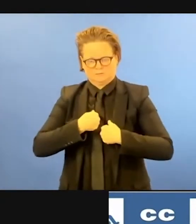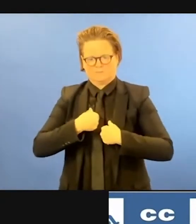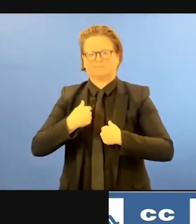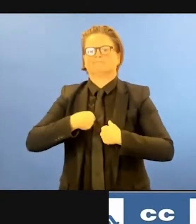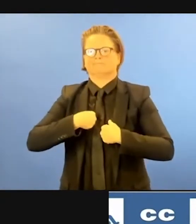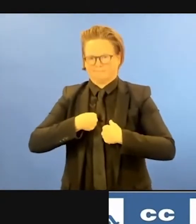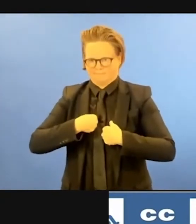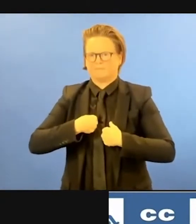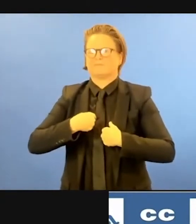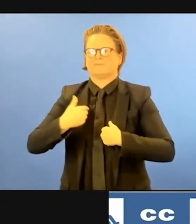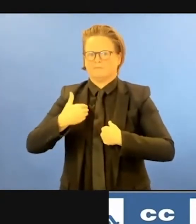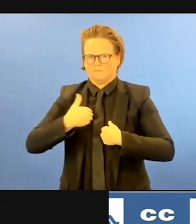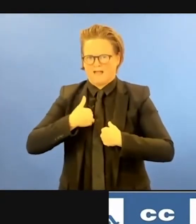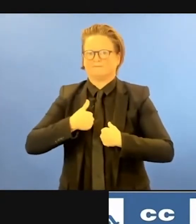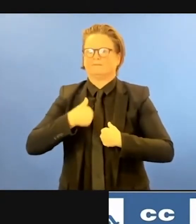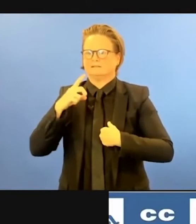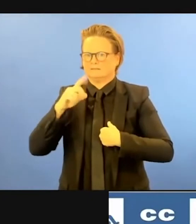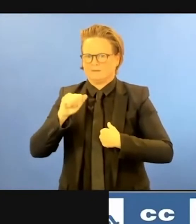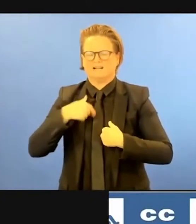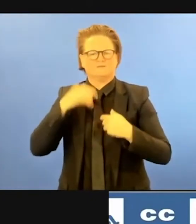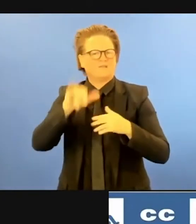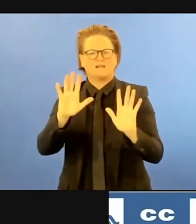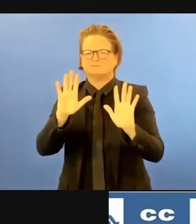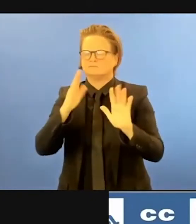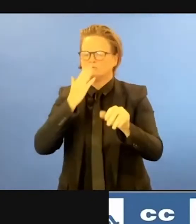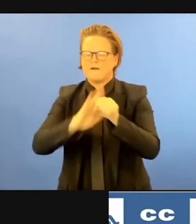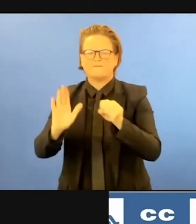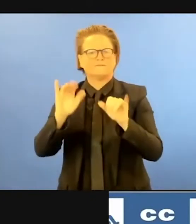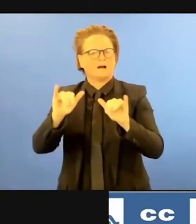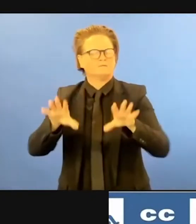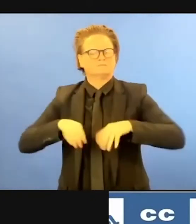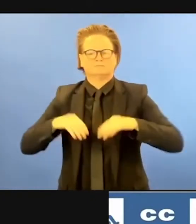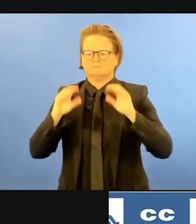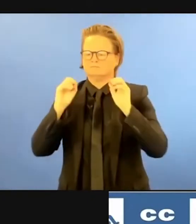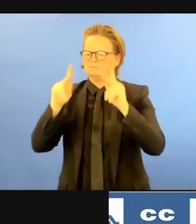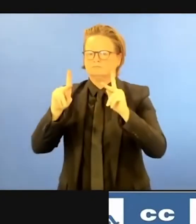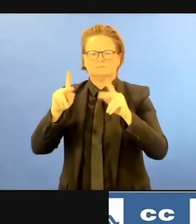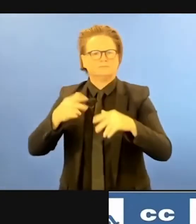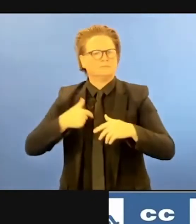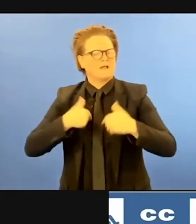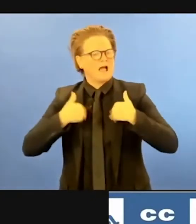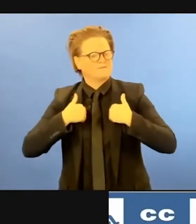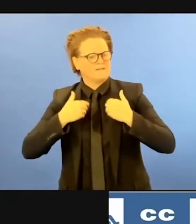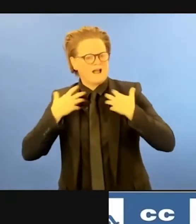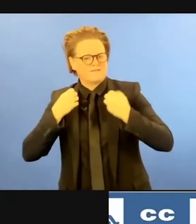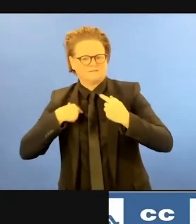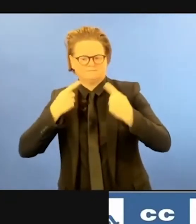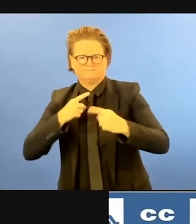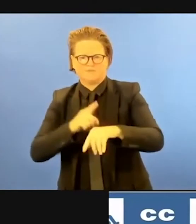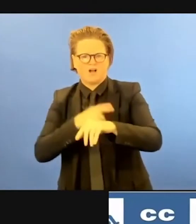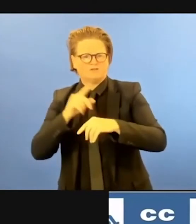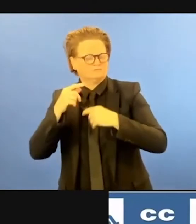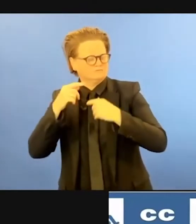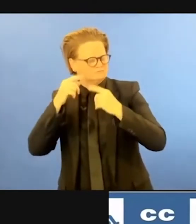you have a disability or health condition and need the vaccine, and you've followed the procedures for registration,